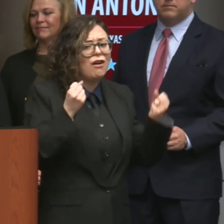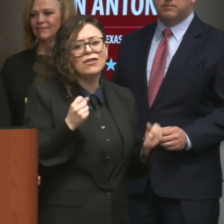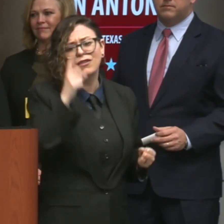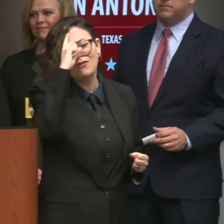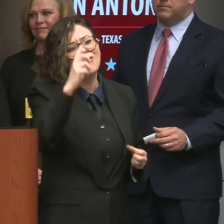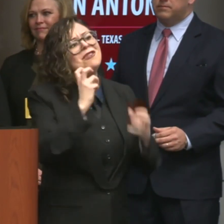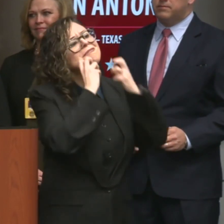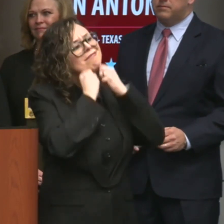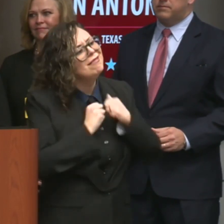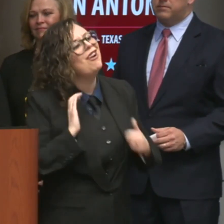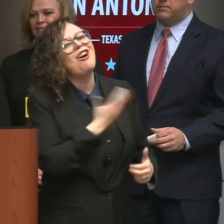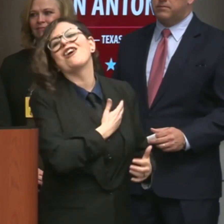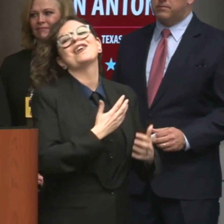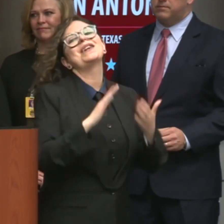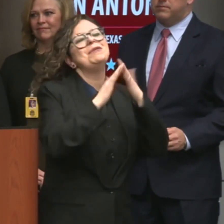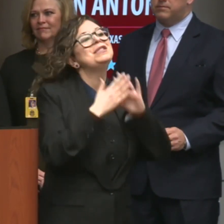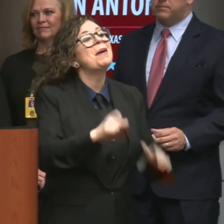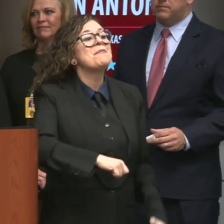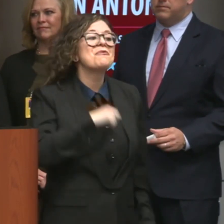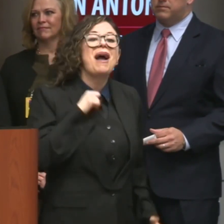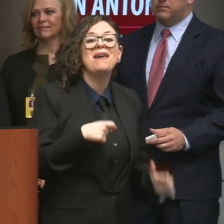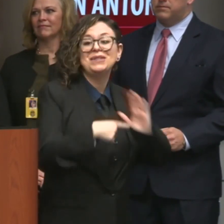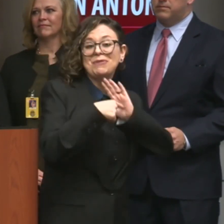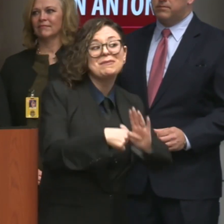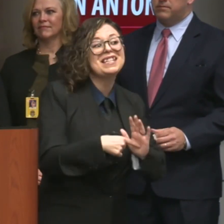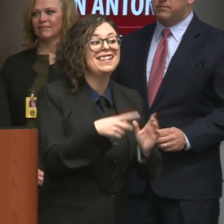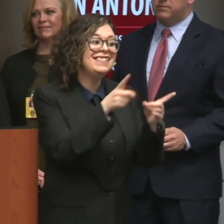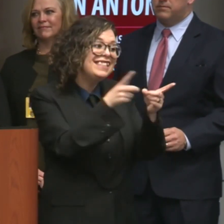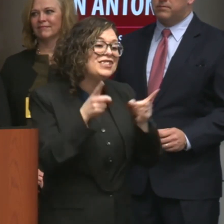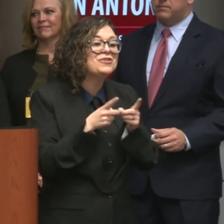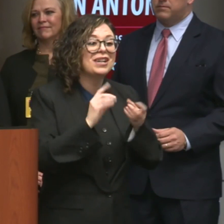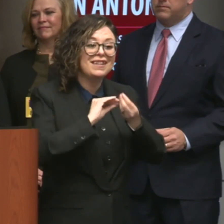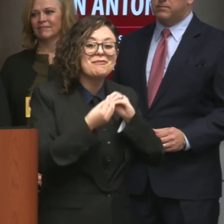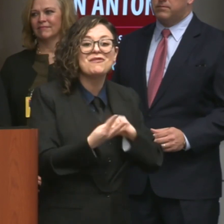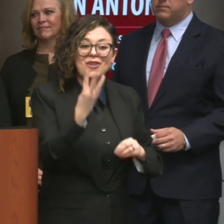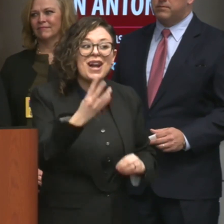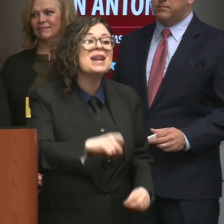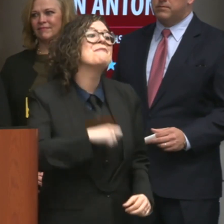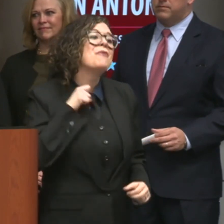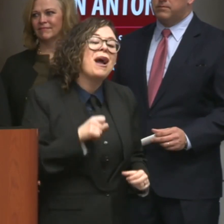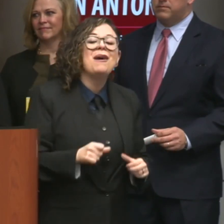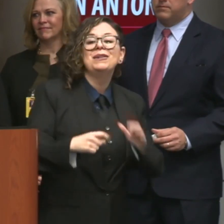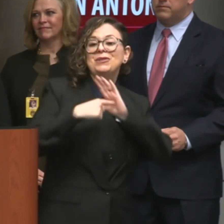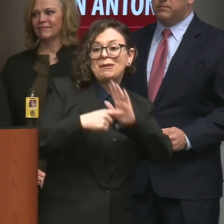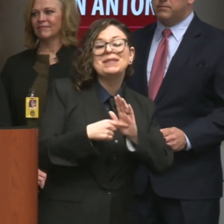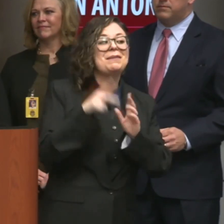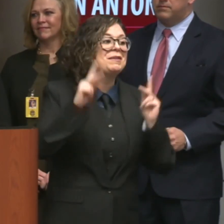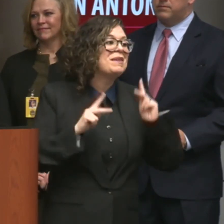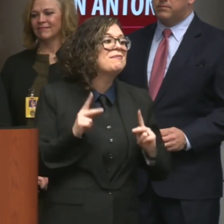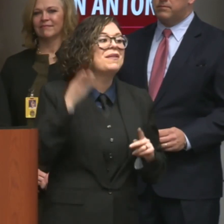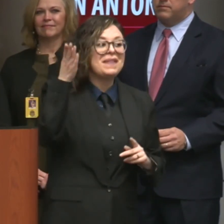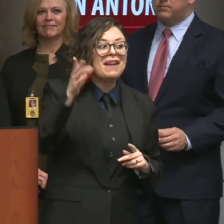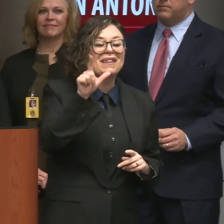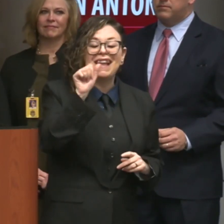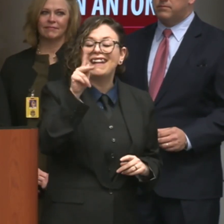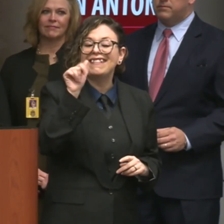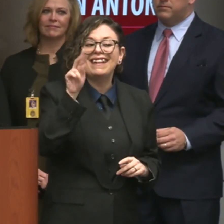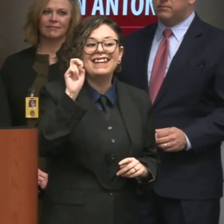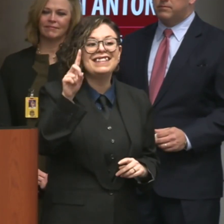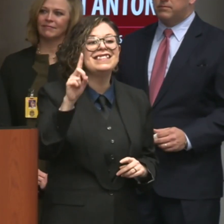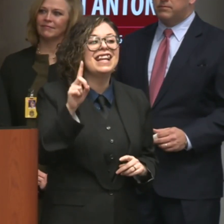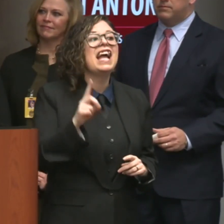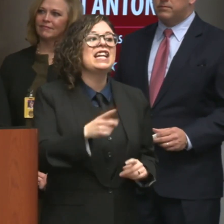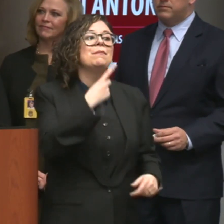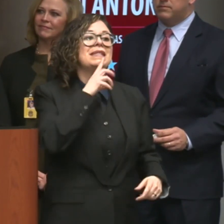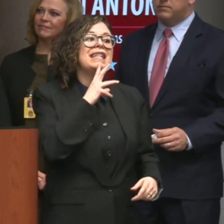So I am proud to represent District 4. I'm proud to represent the folks over at Lackland Air Force Base. I do want to repeat this message in Spanish